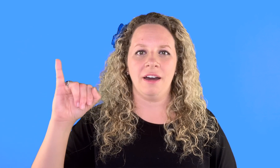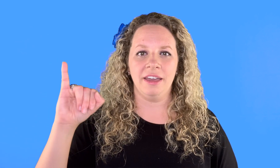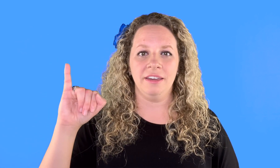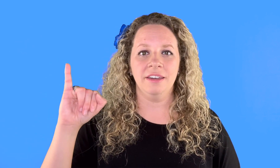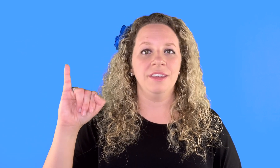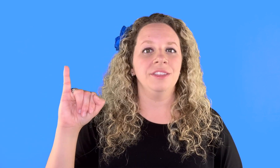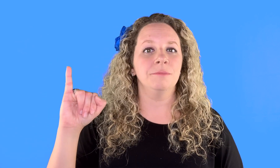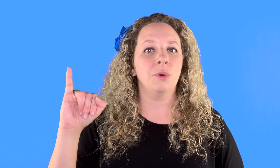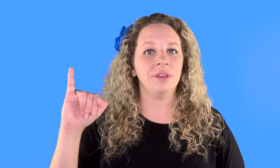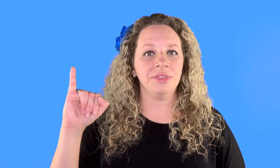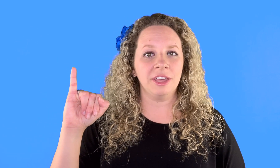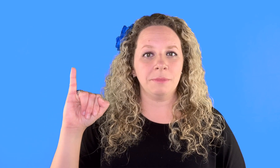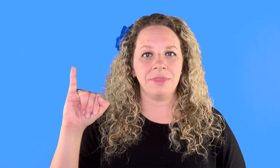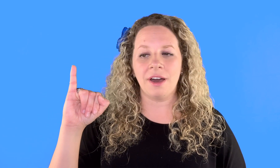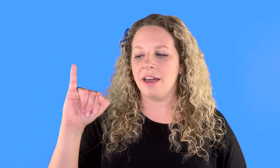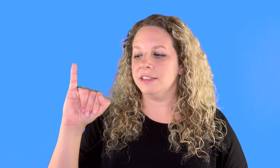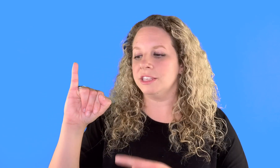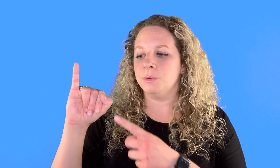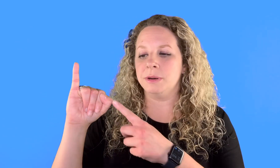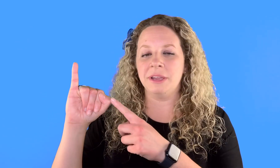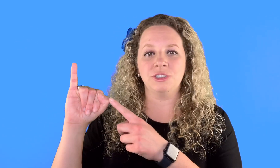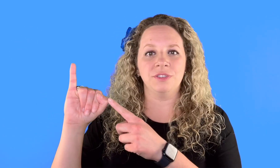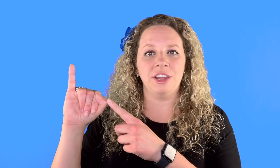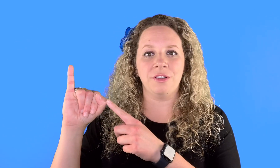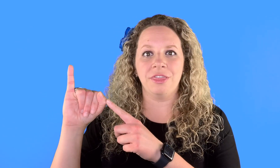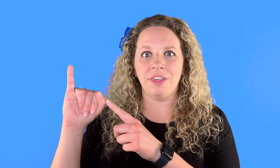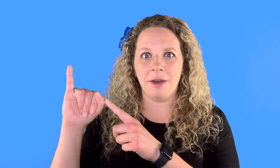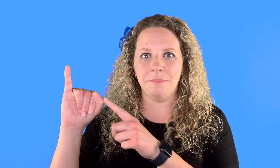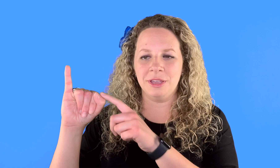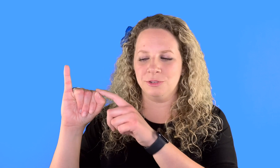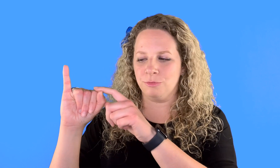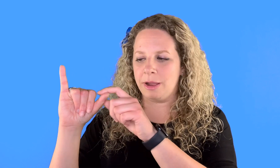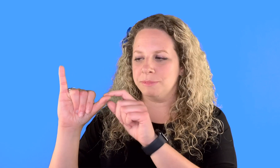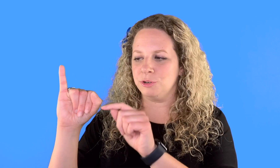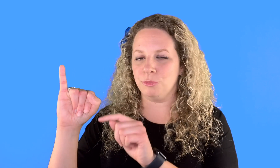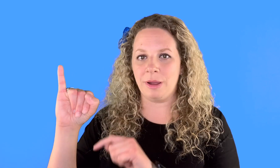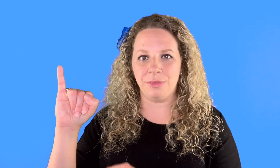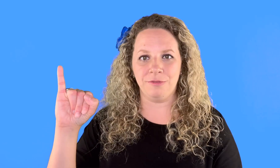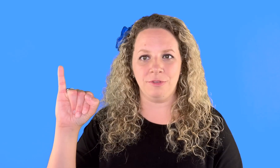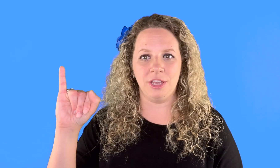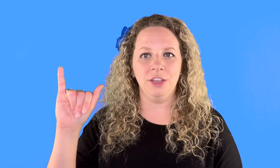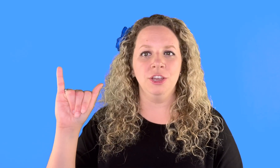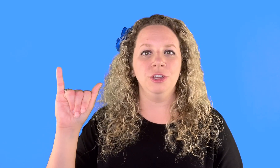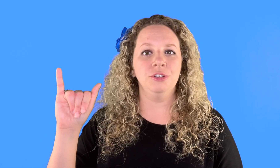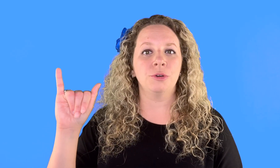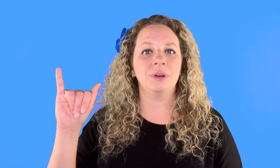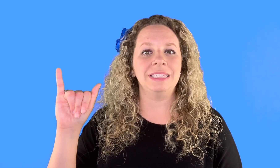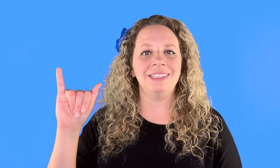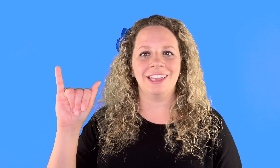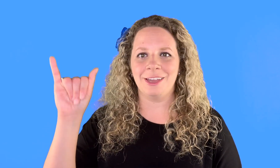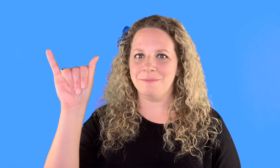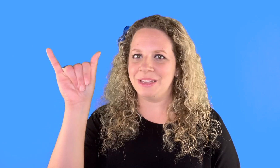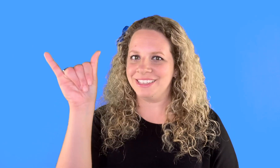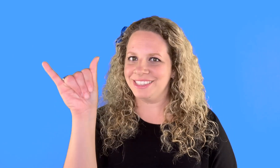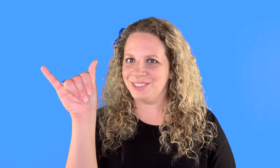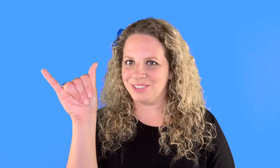I. The important thing about the I is that you want to make sure that your thumb is wrapped around the front. You don't want it sticking up because this looks like